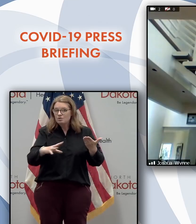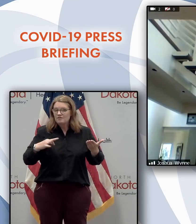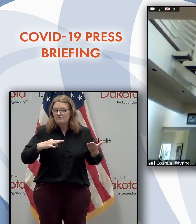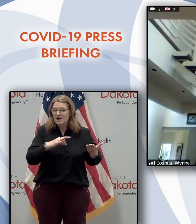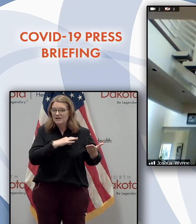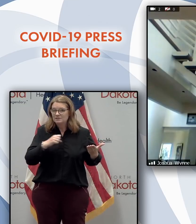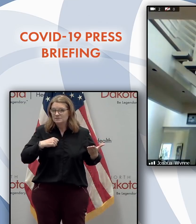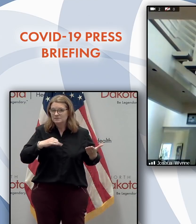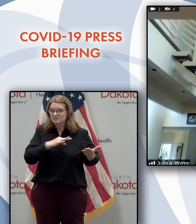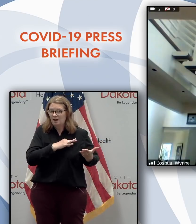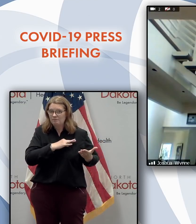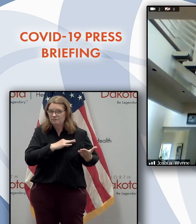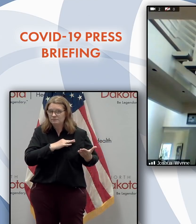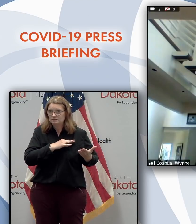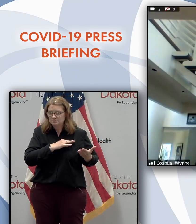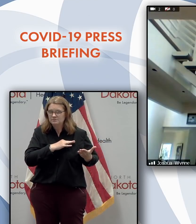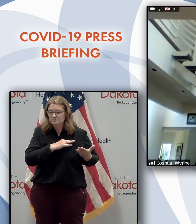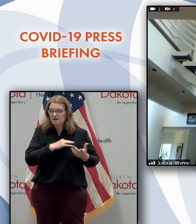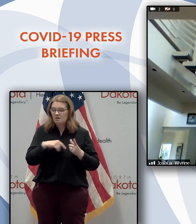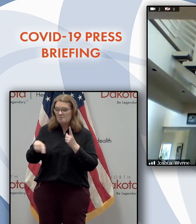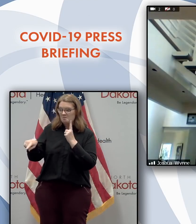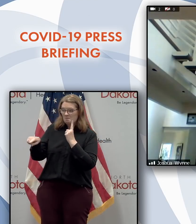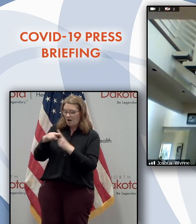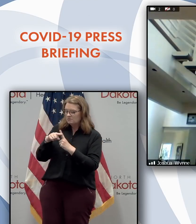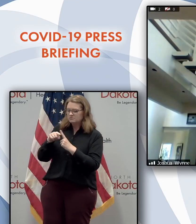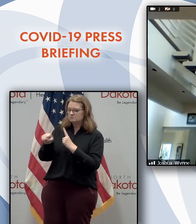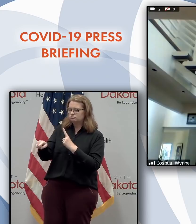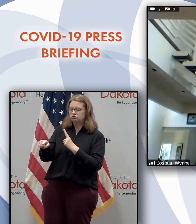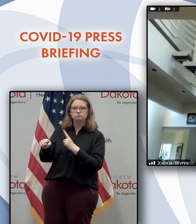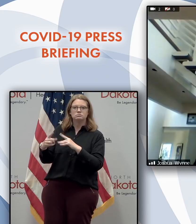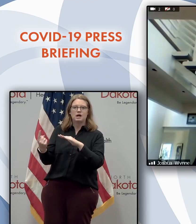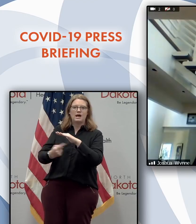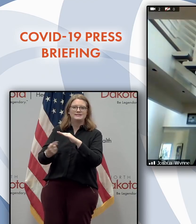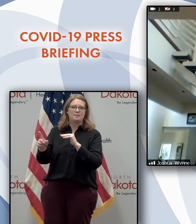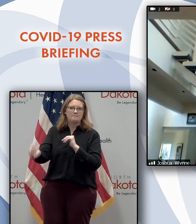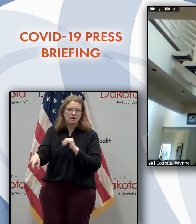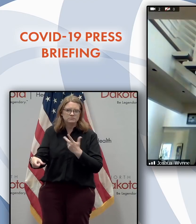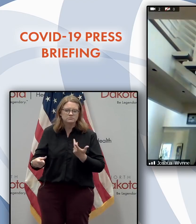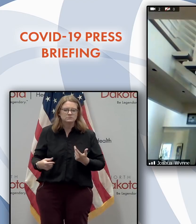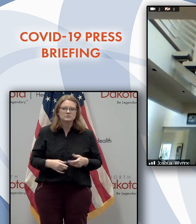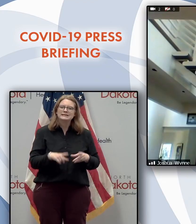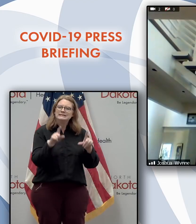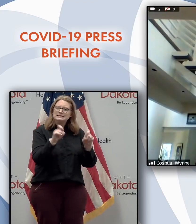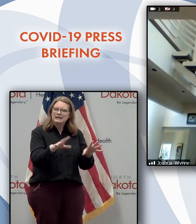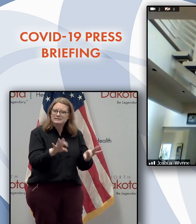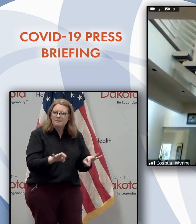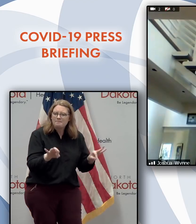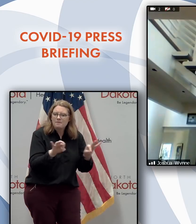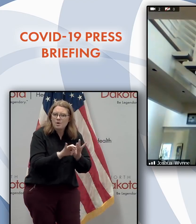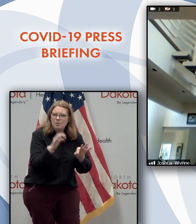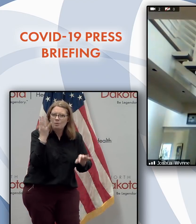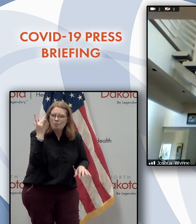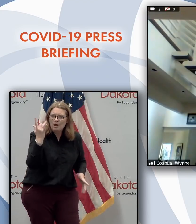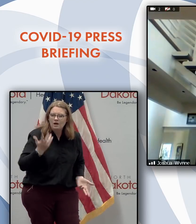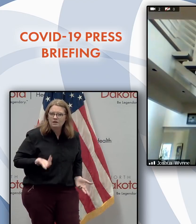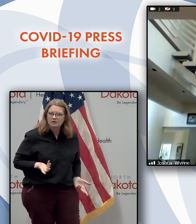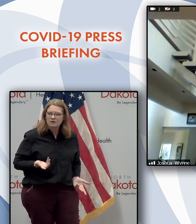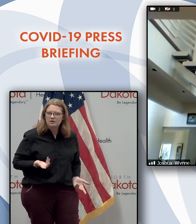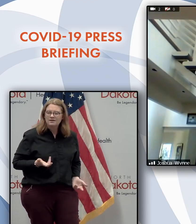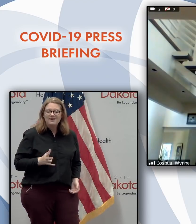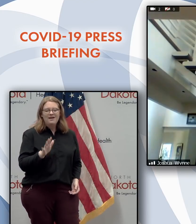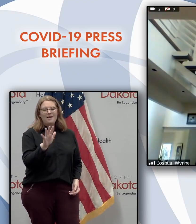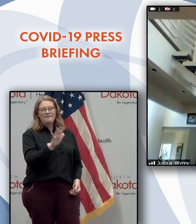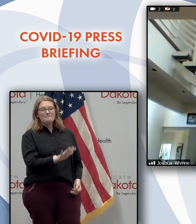tests positive for the disease. Why is testing so important? Well, roughly 40%